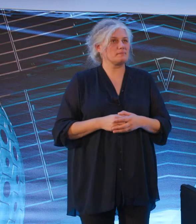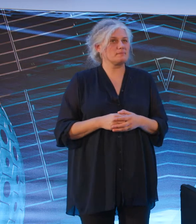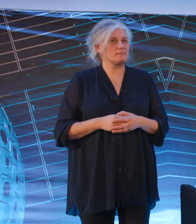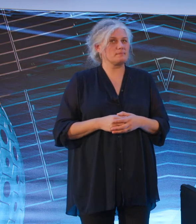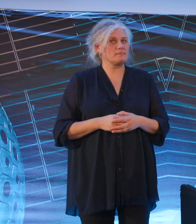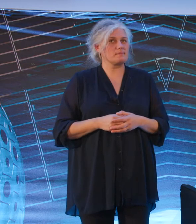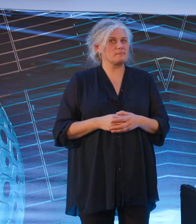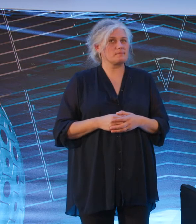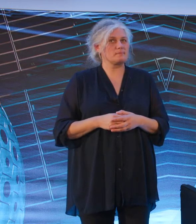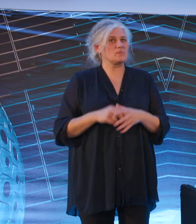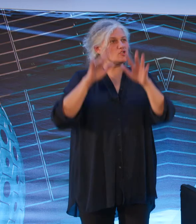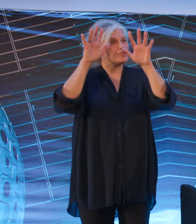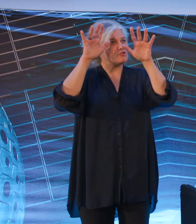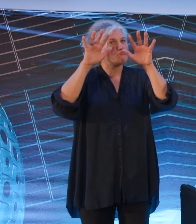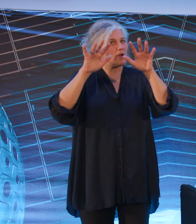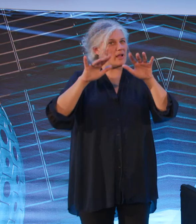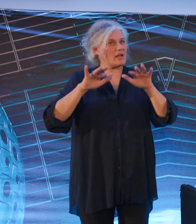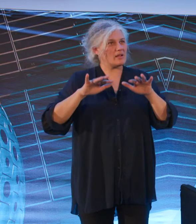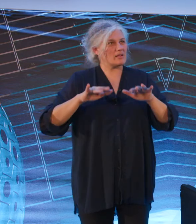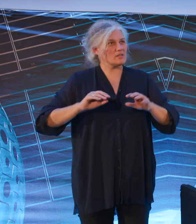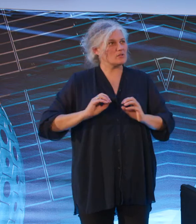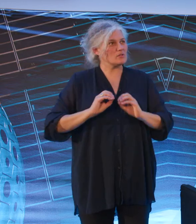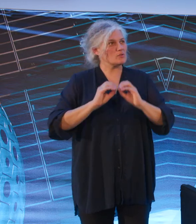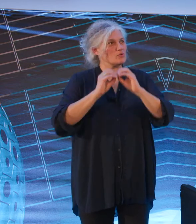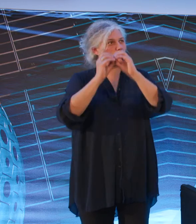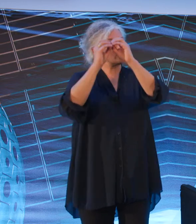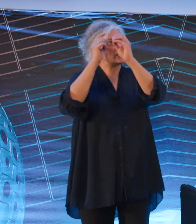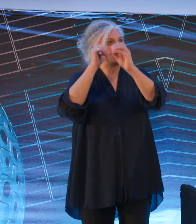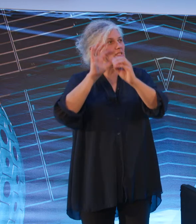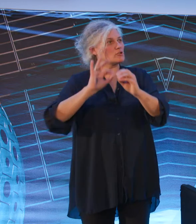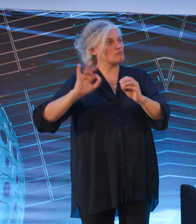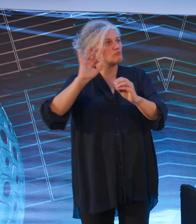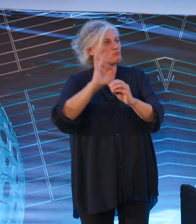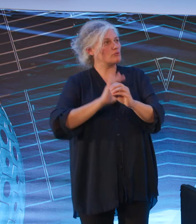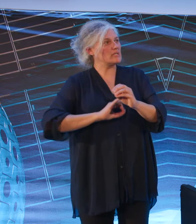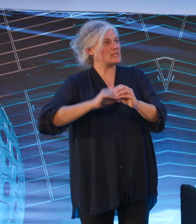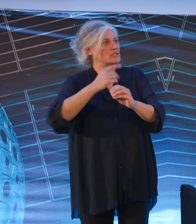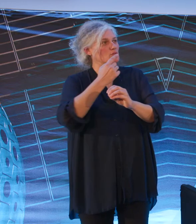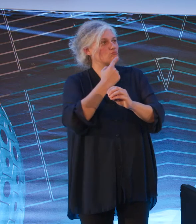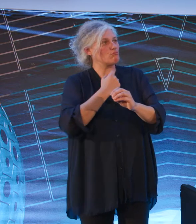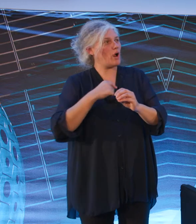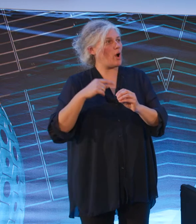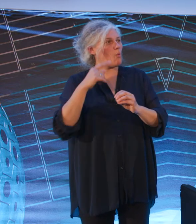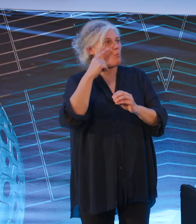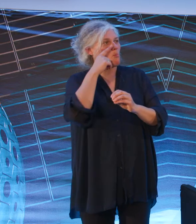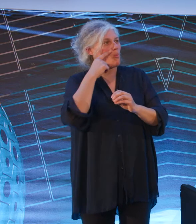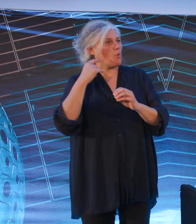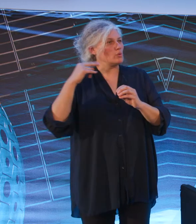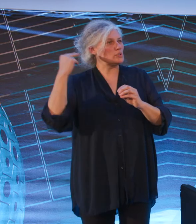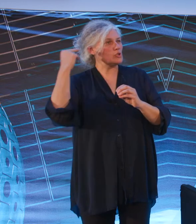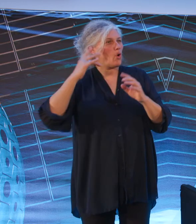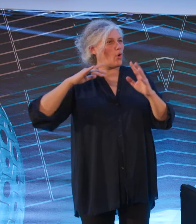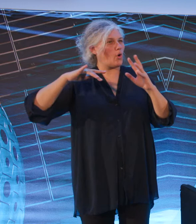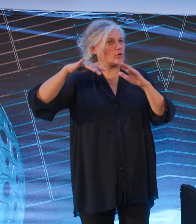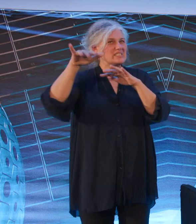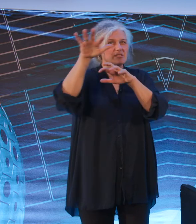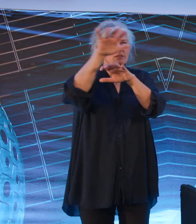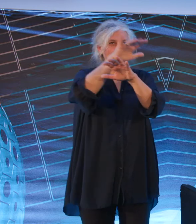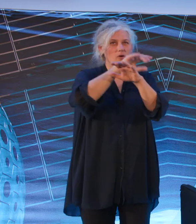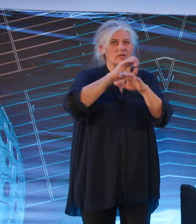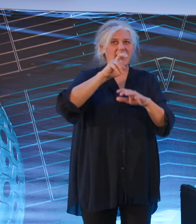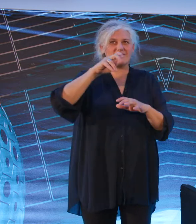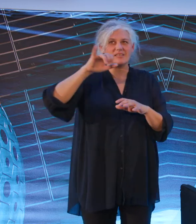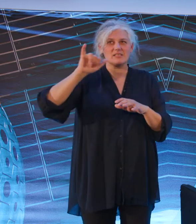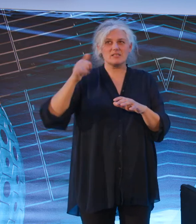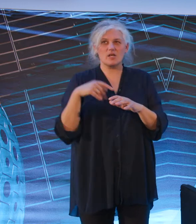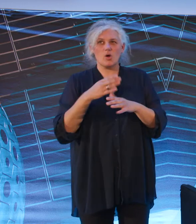The rain creates a din of green, brown, blue noises, black in the shadows and the burrows, cavities carved